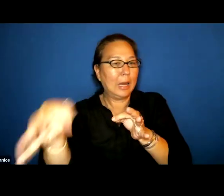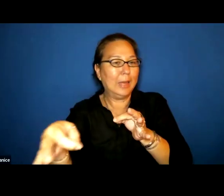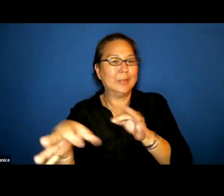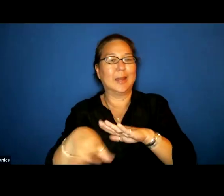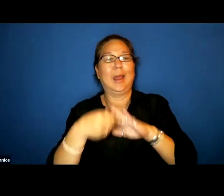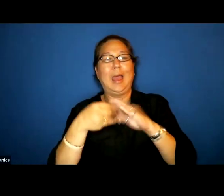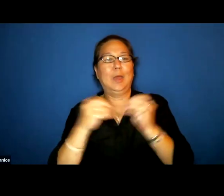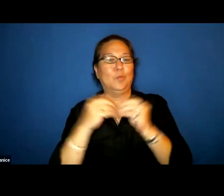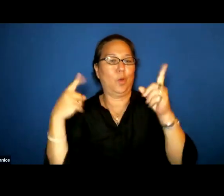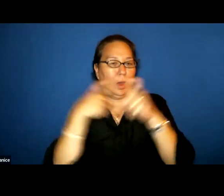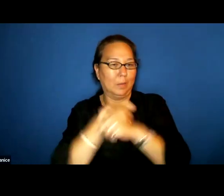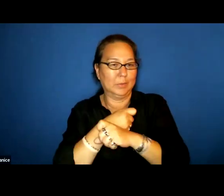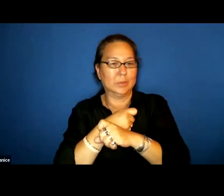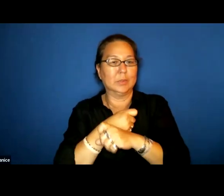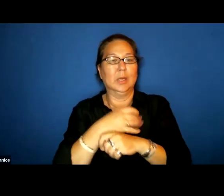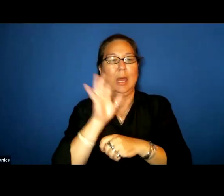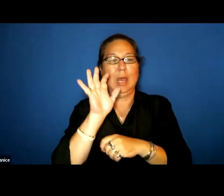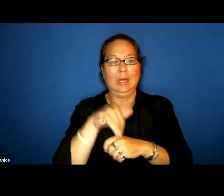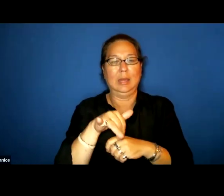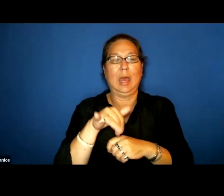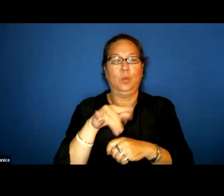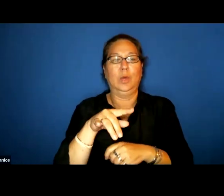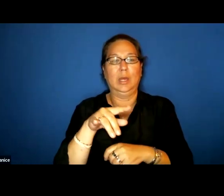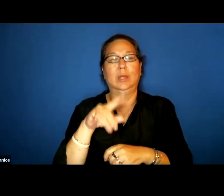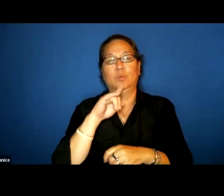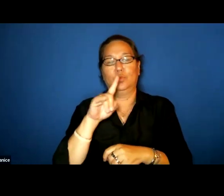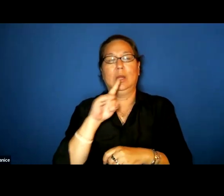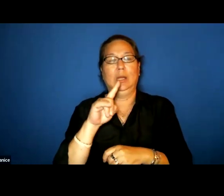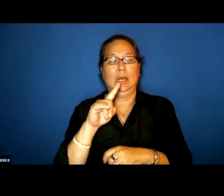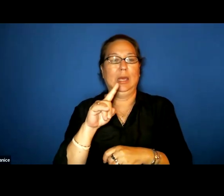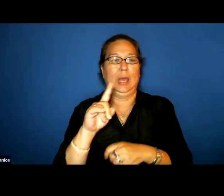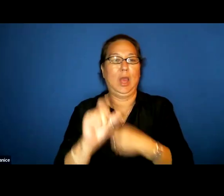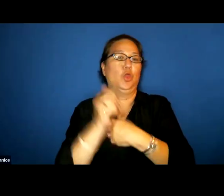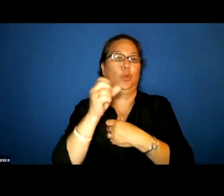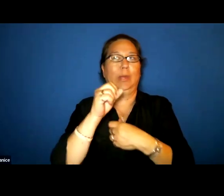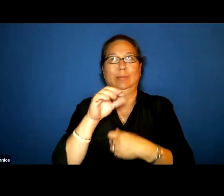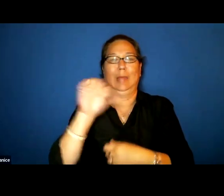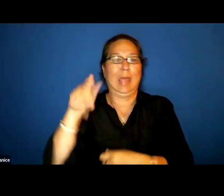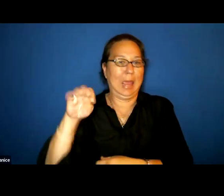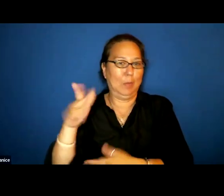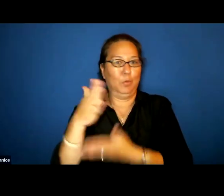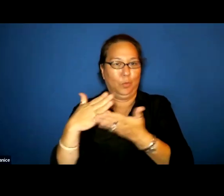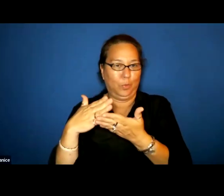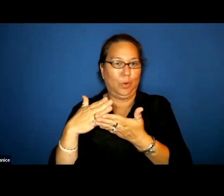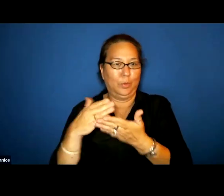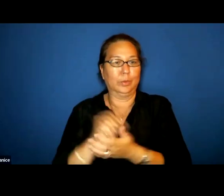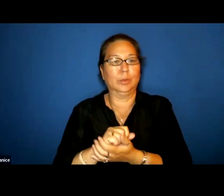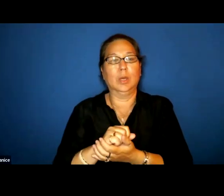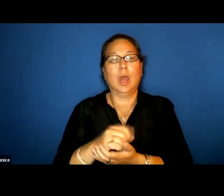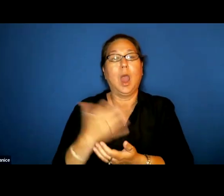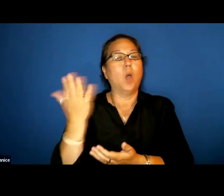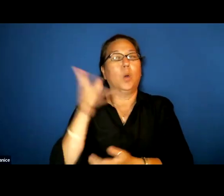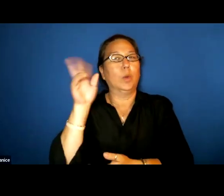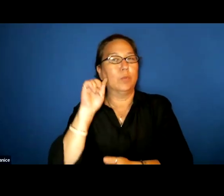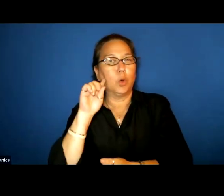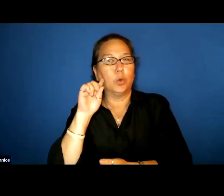the April piece, which is so important for families. And, all we have heard consistently is try to make